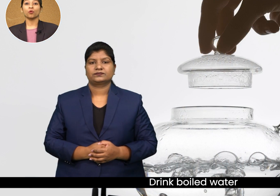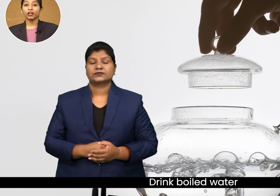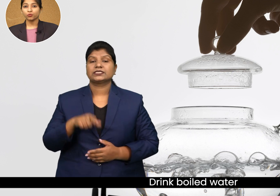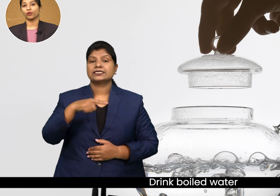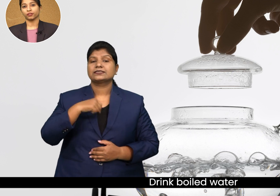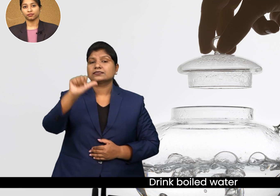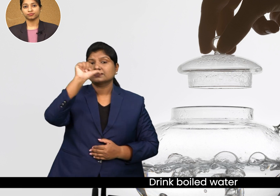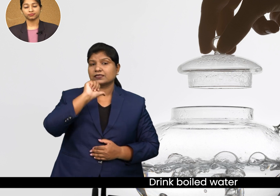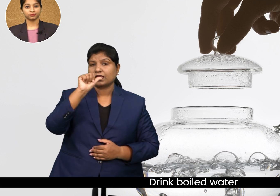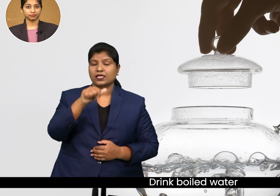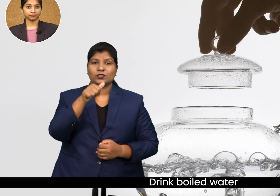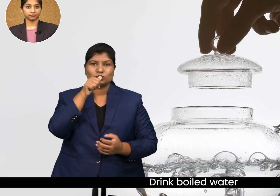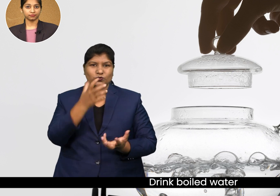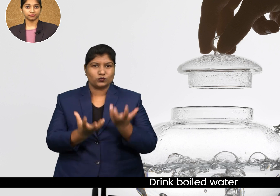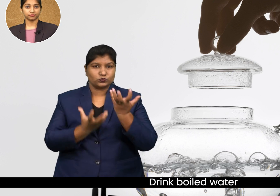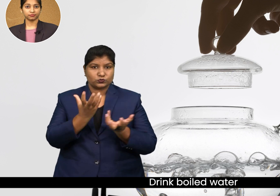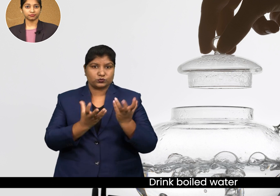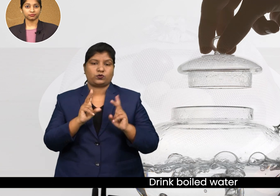Drink boiled water.